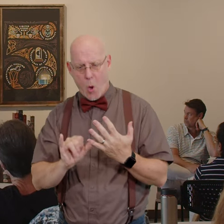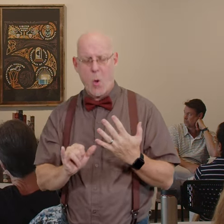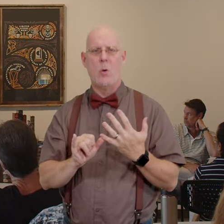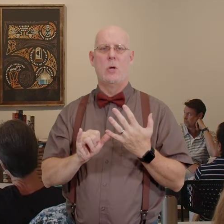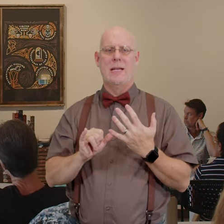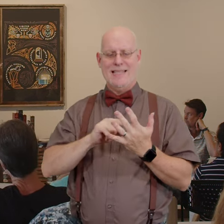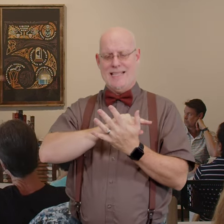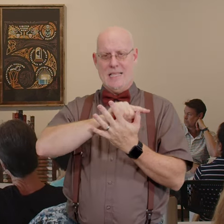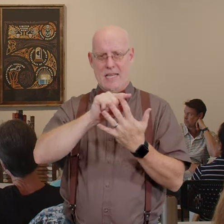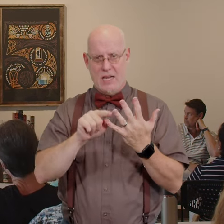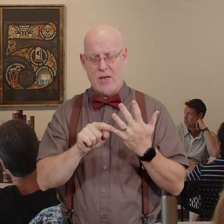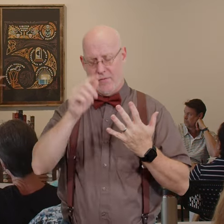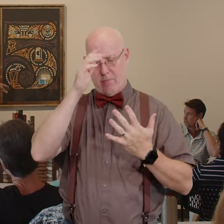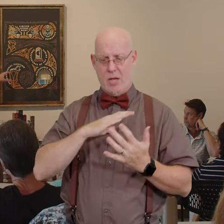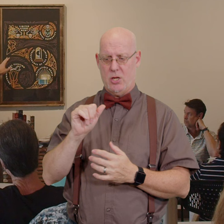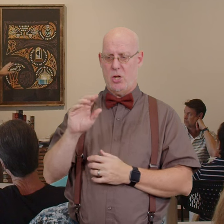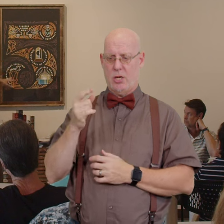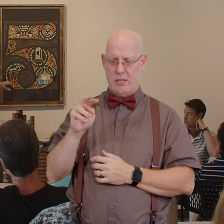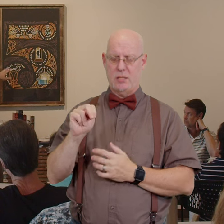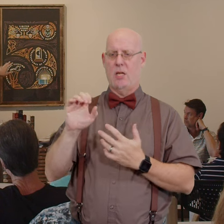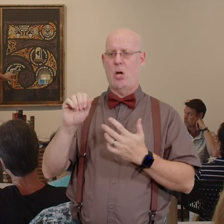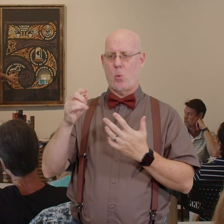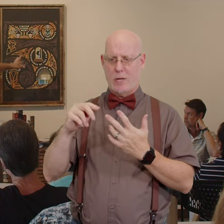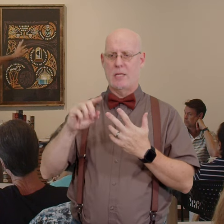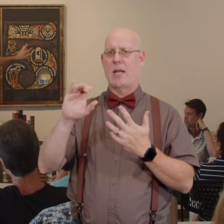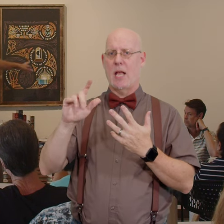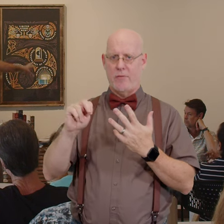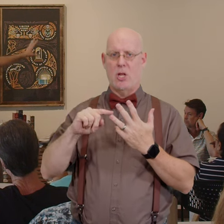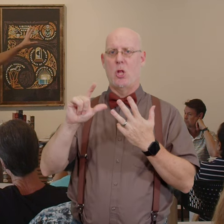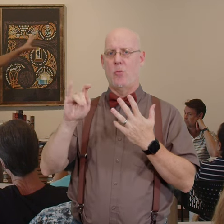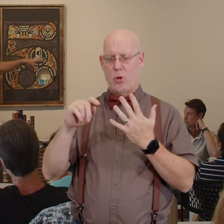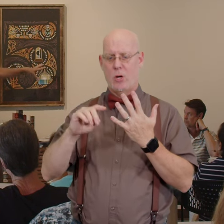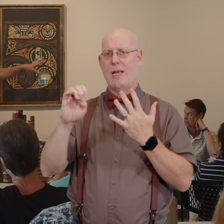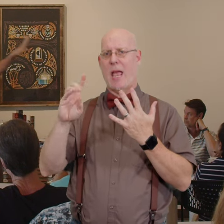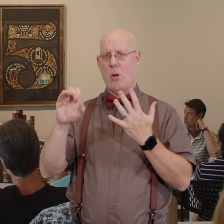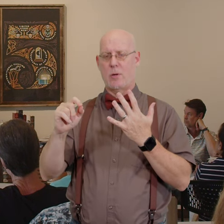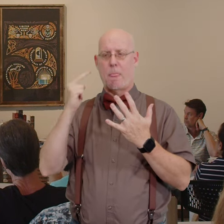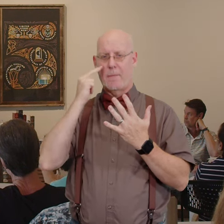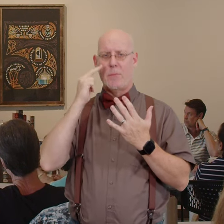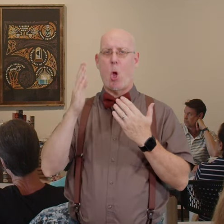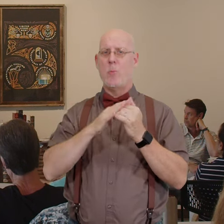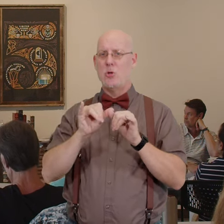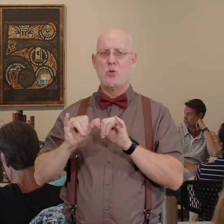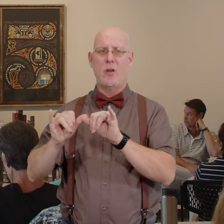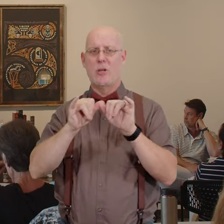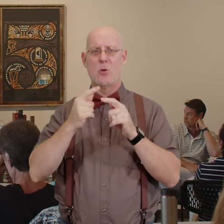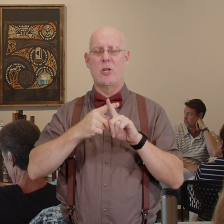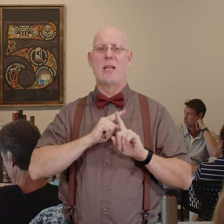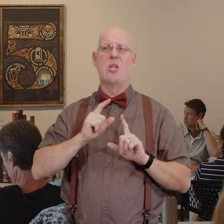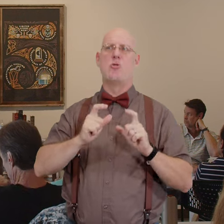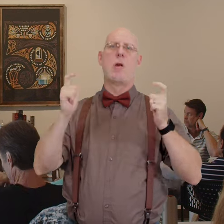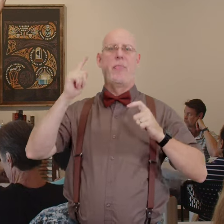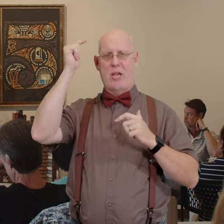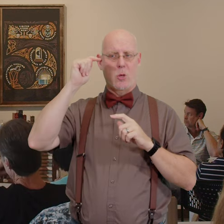in all scholastic circles, these five men, Augustine, Aquinas, Calvin, Luther, and Edwards, are seen almost universally in Christianity